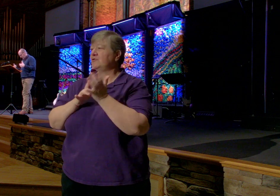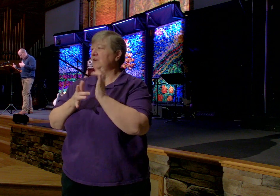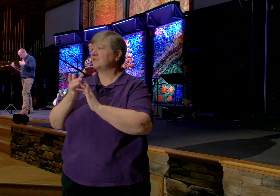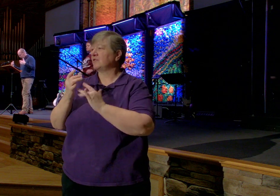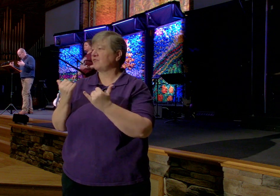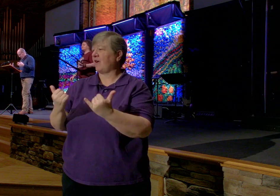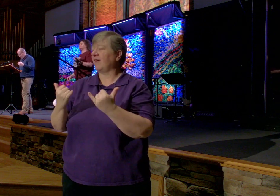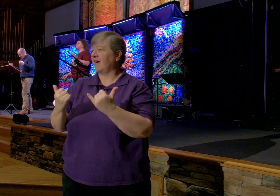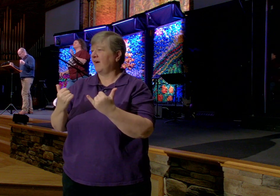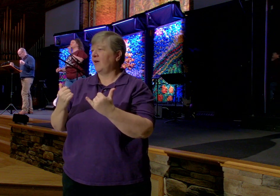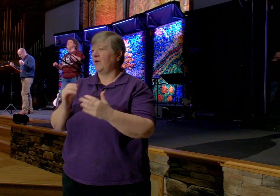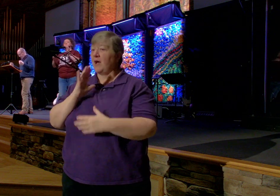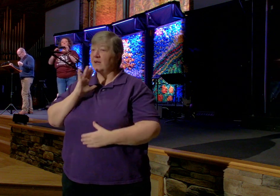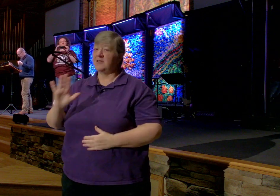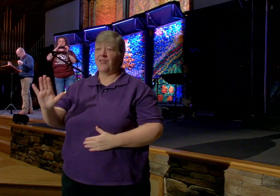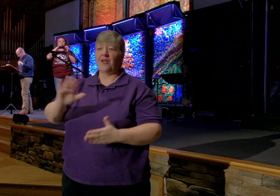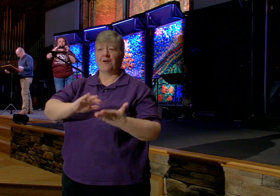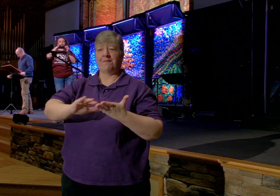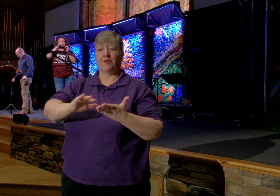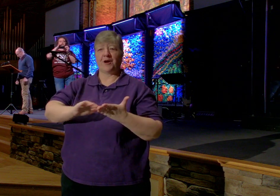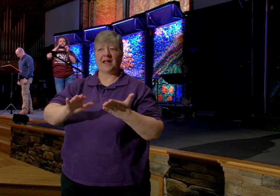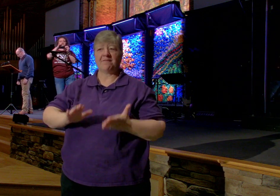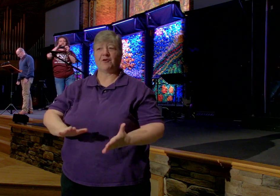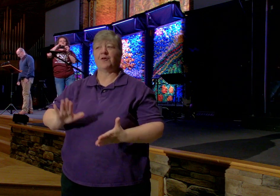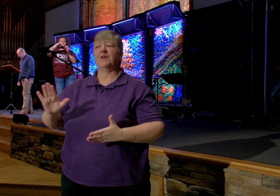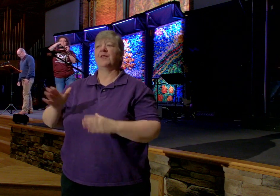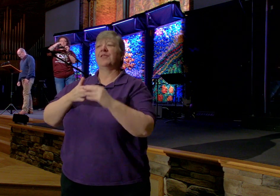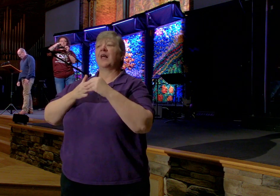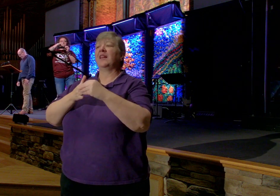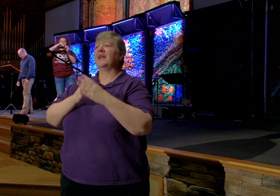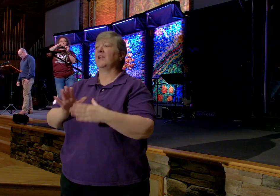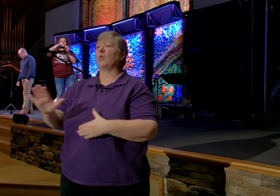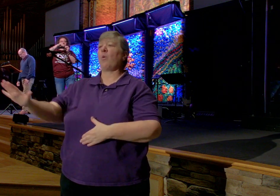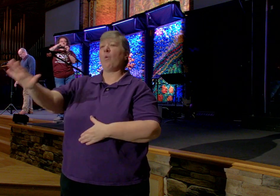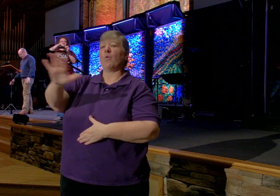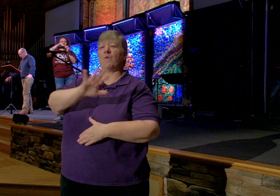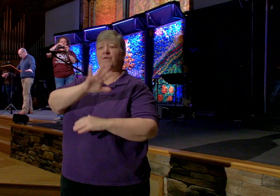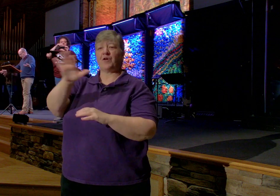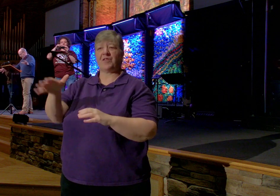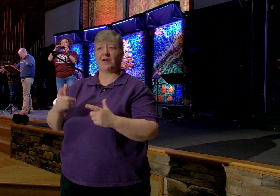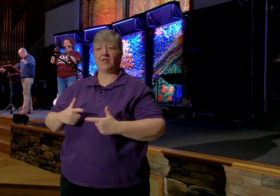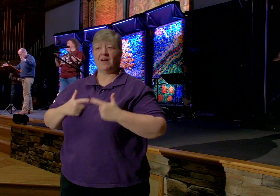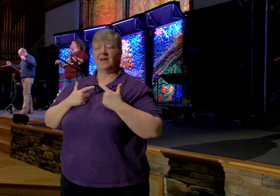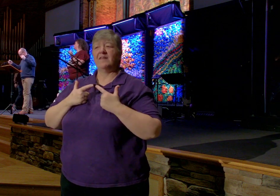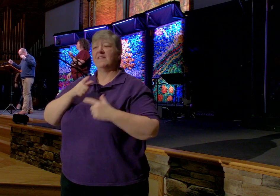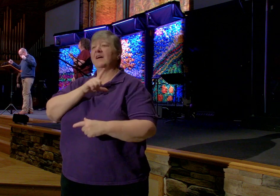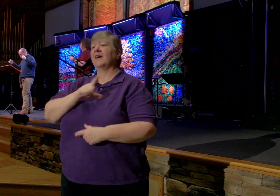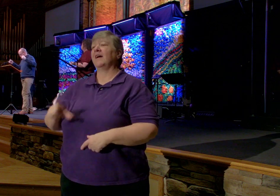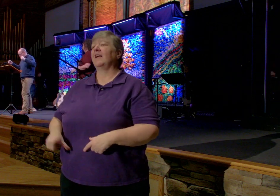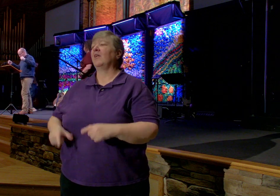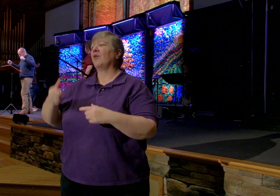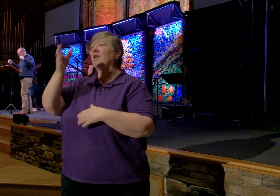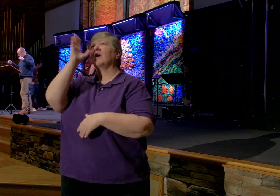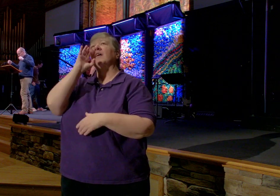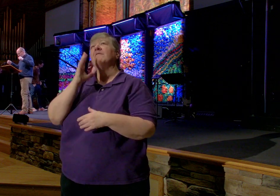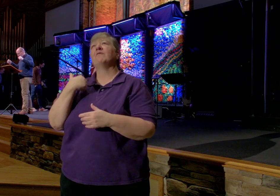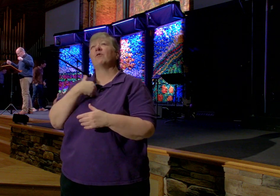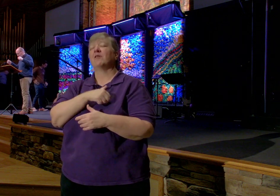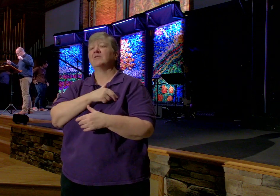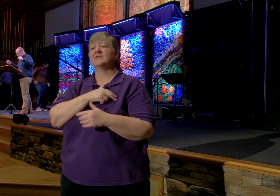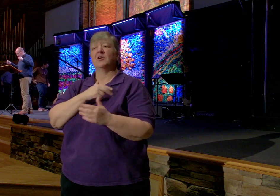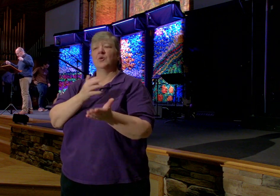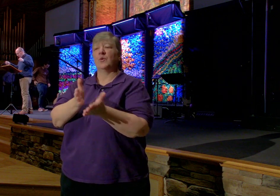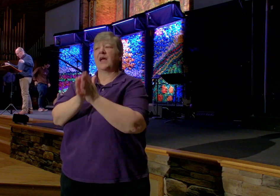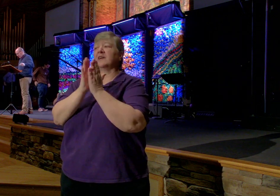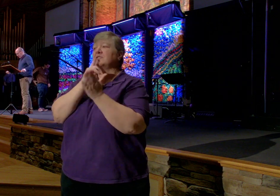now as their forgiver, as their leader of their life. And Lord God, for us, we just ask